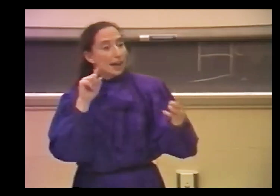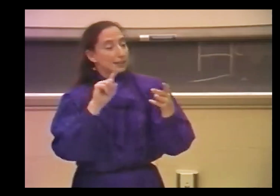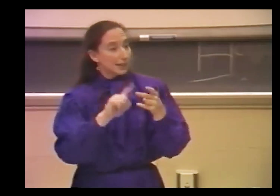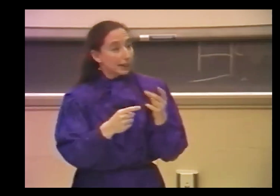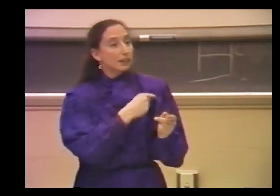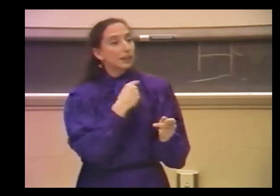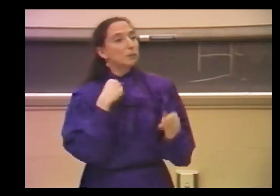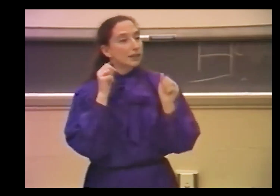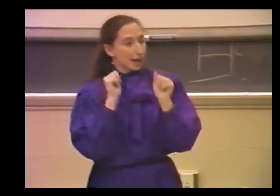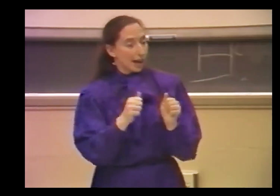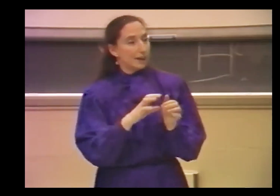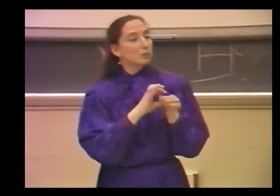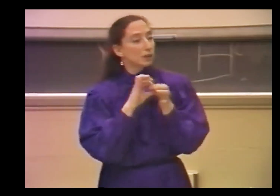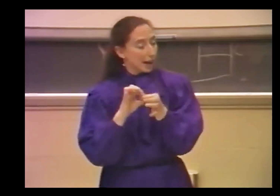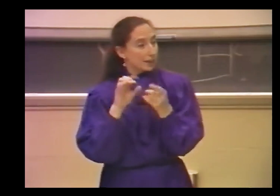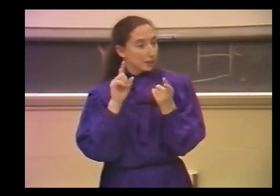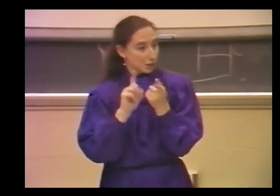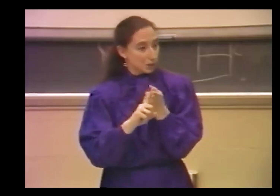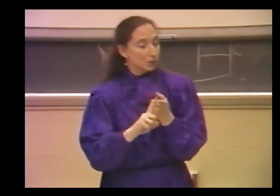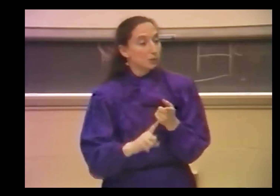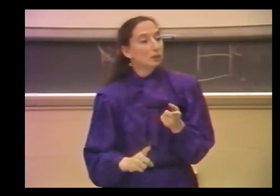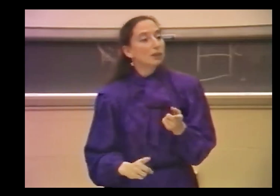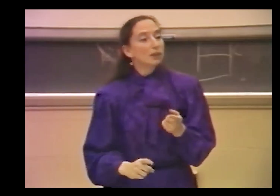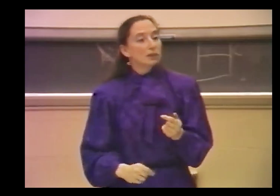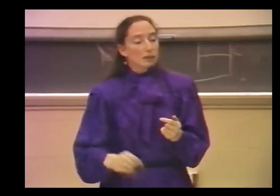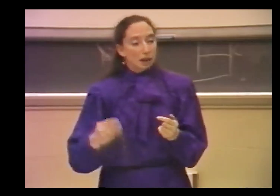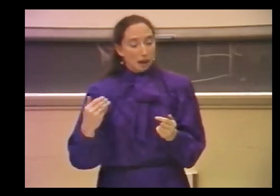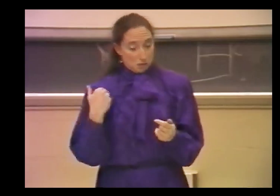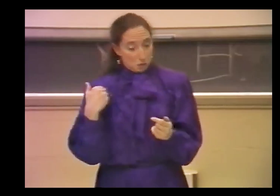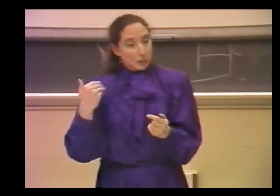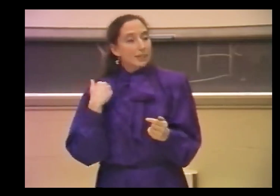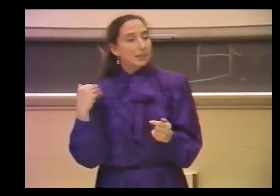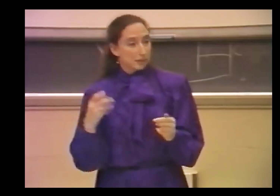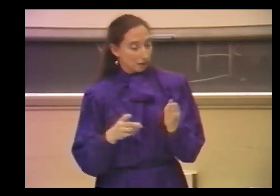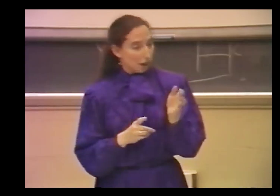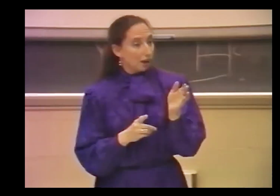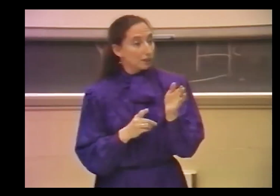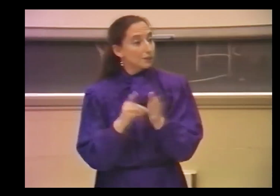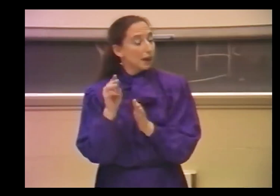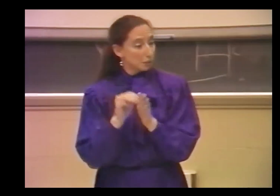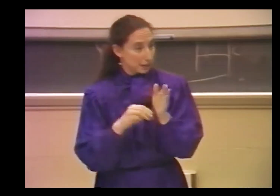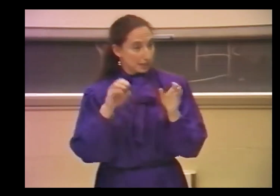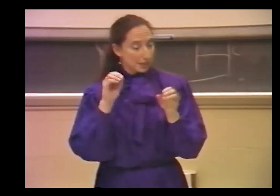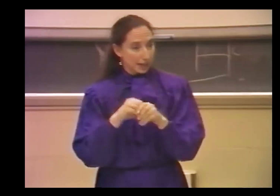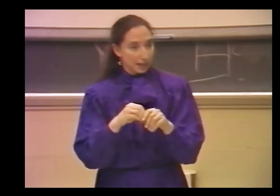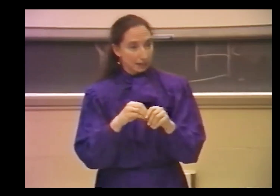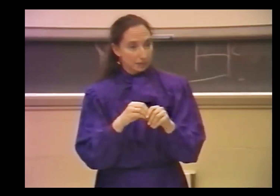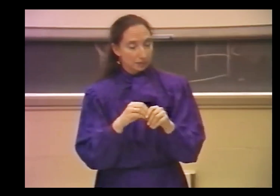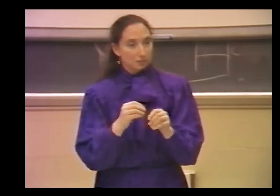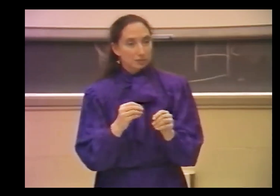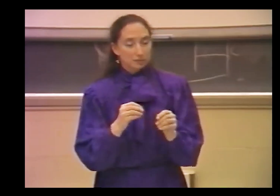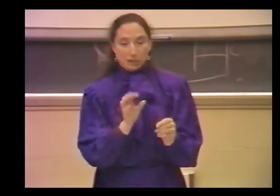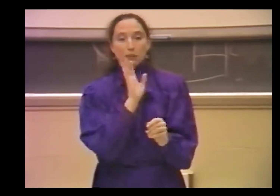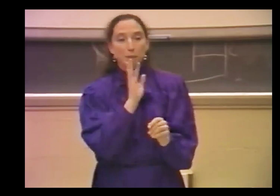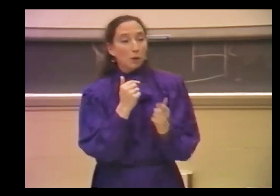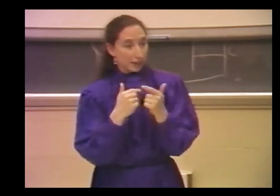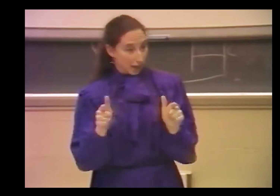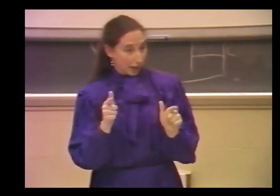And secondly, we can relate it to recent developments in spoken